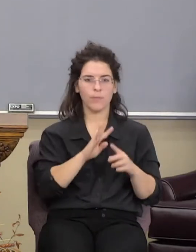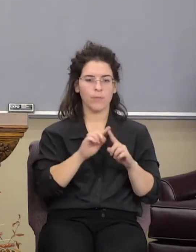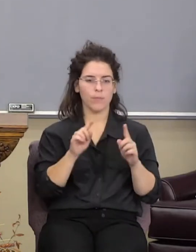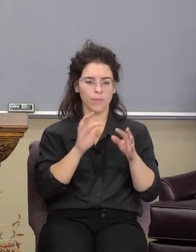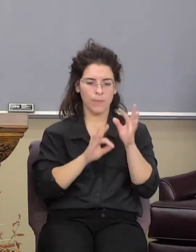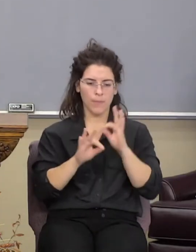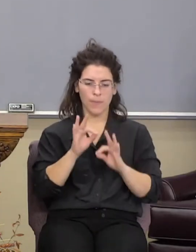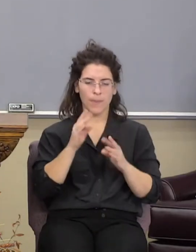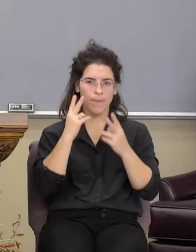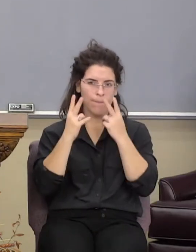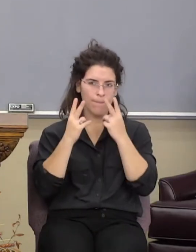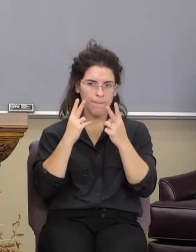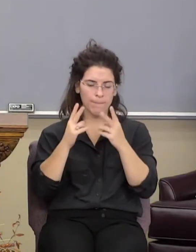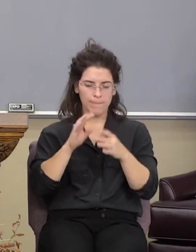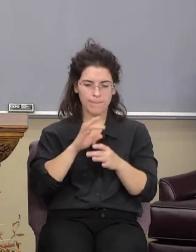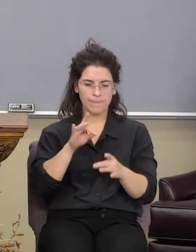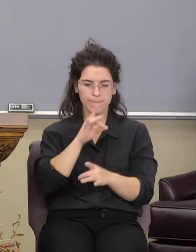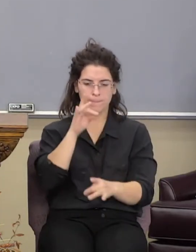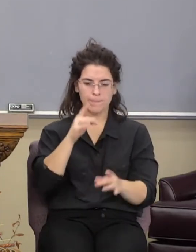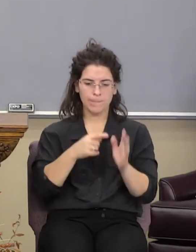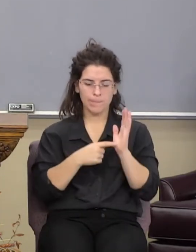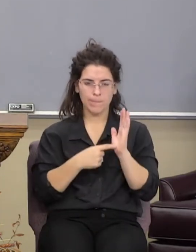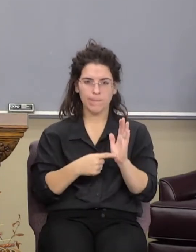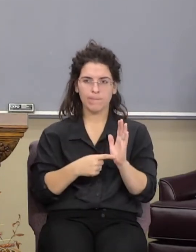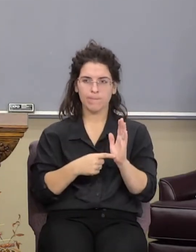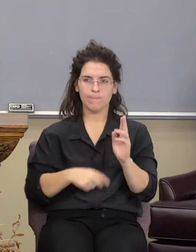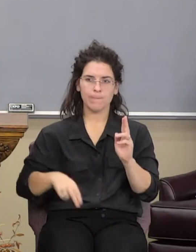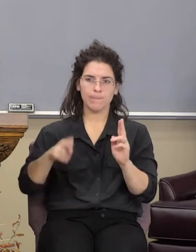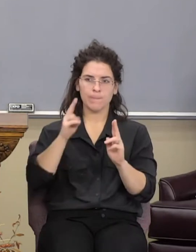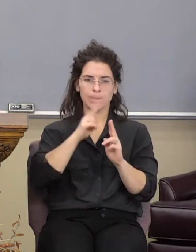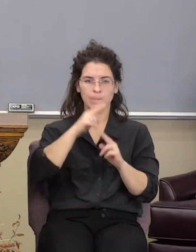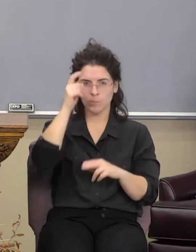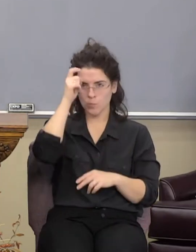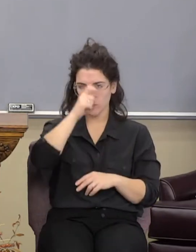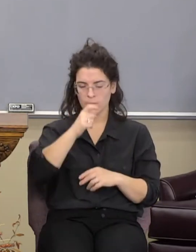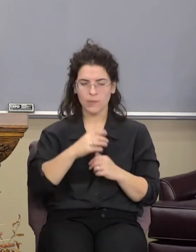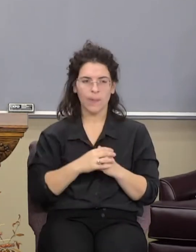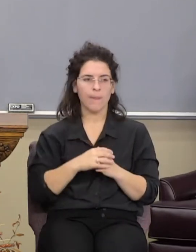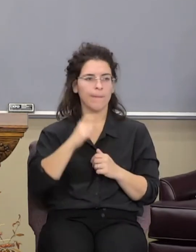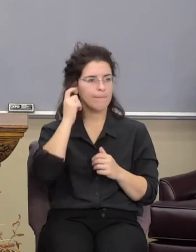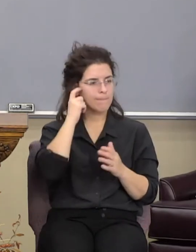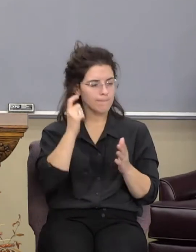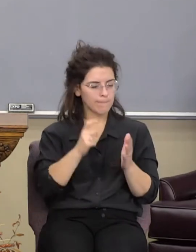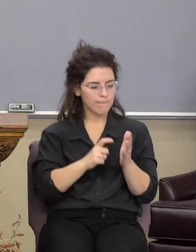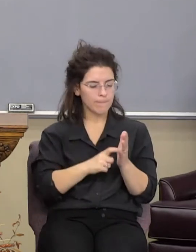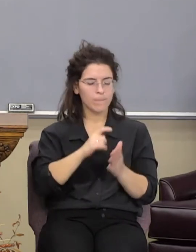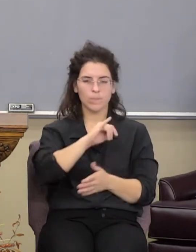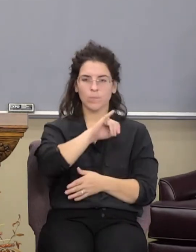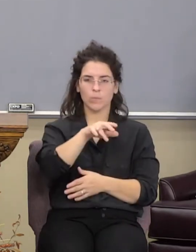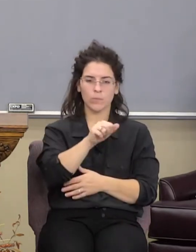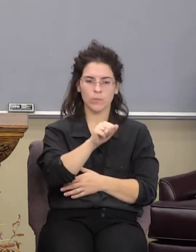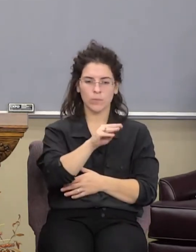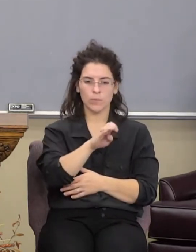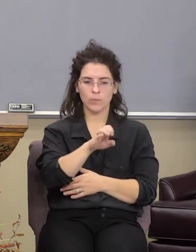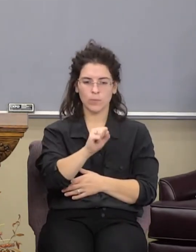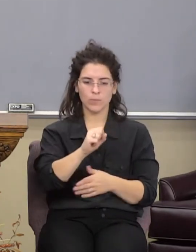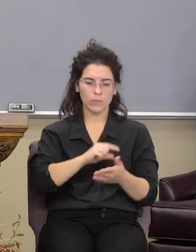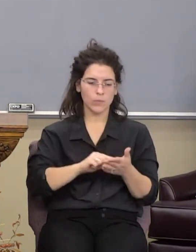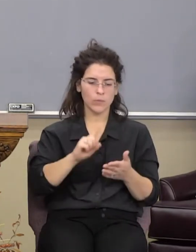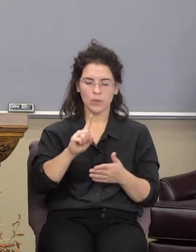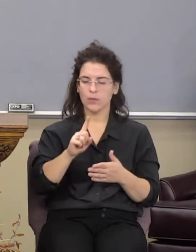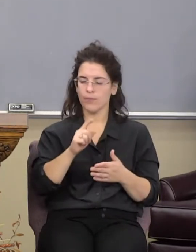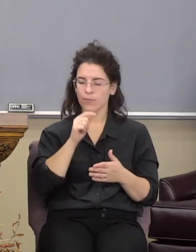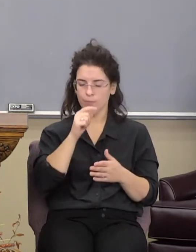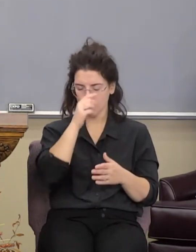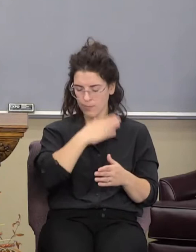spiritual manifestation of his ultimate wisdom. So notice what James does. Again, verse 1, my brethren, have not the faith of our Lord